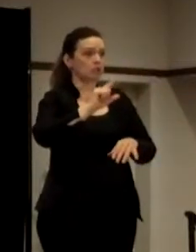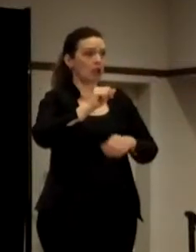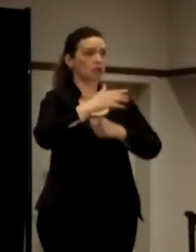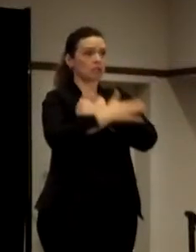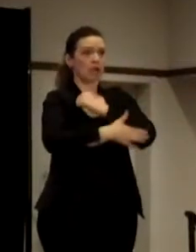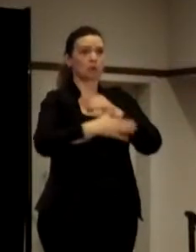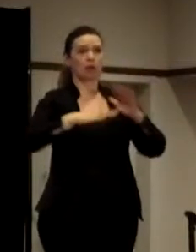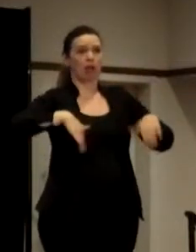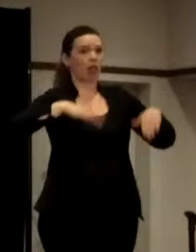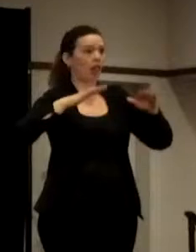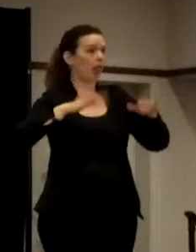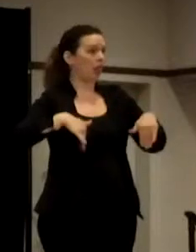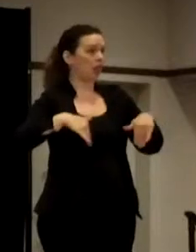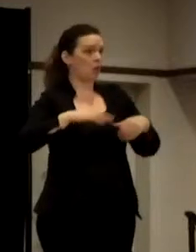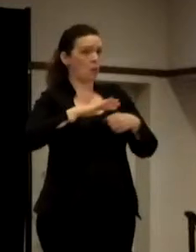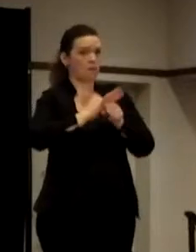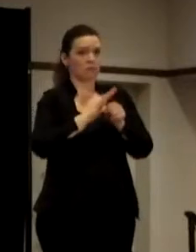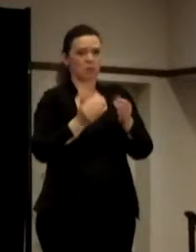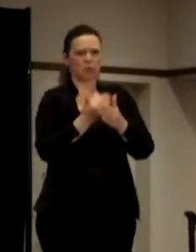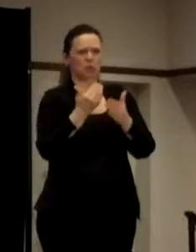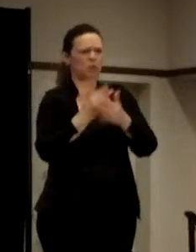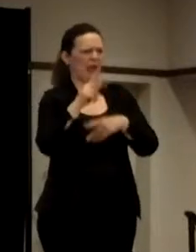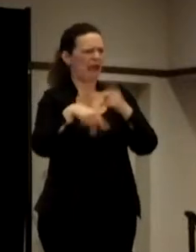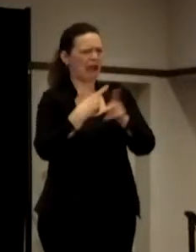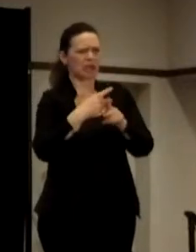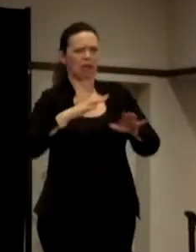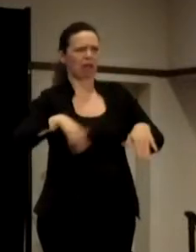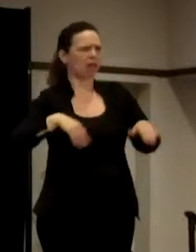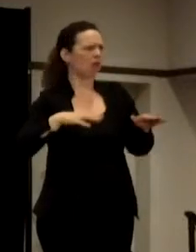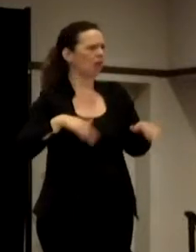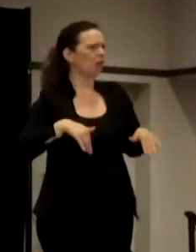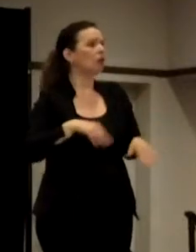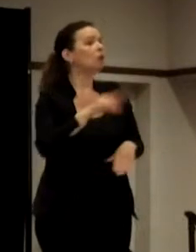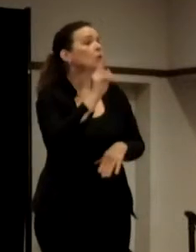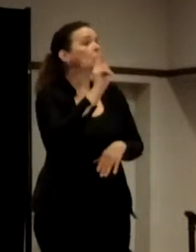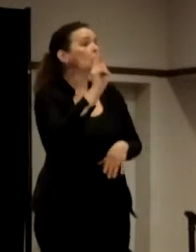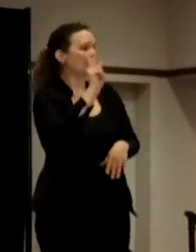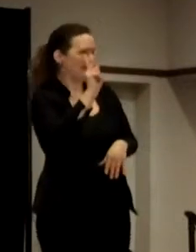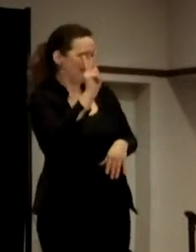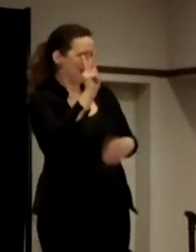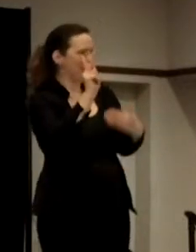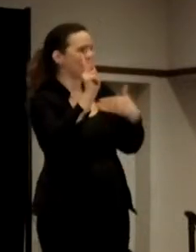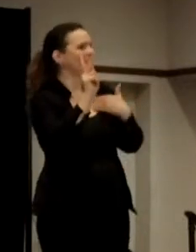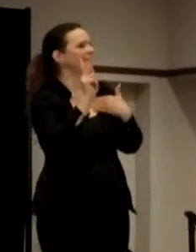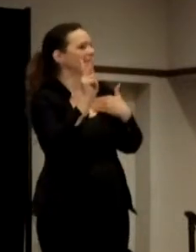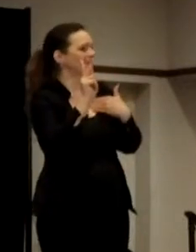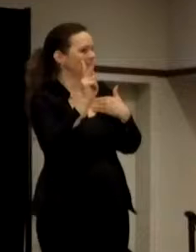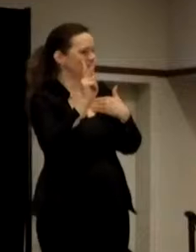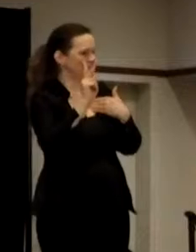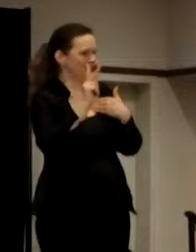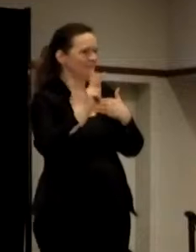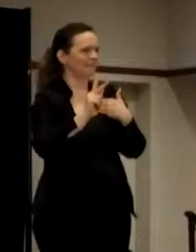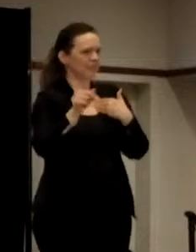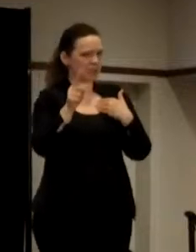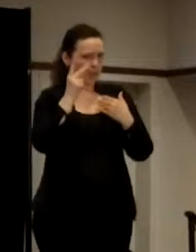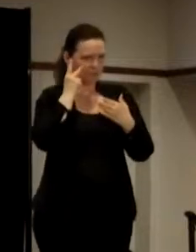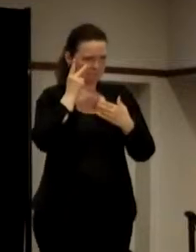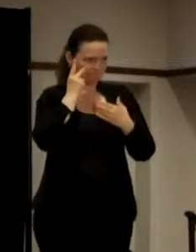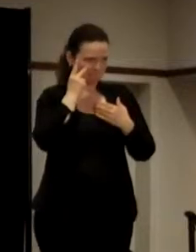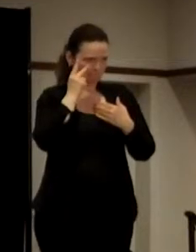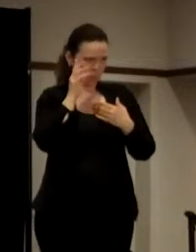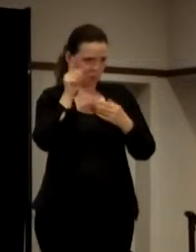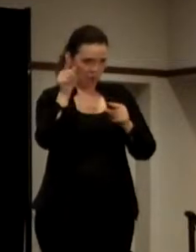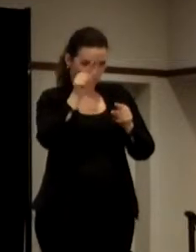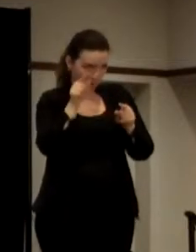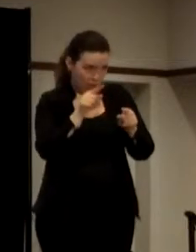our samples. We had cases of the UK variant. Once you have a case of the UK variant, they watch in those areas